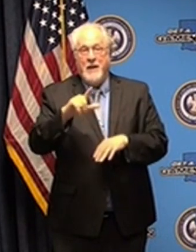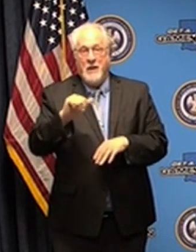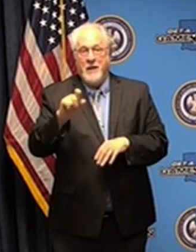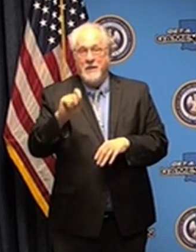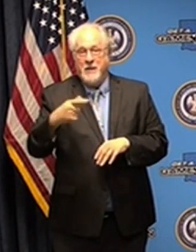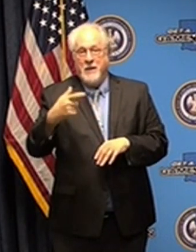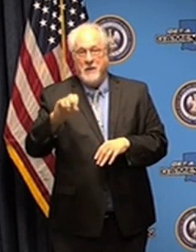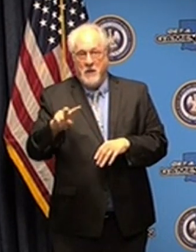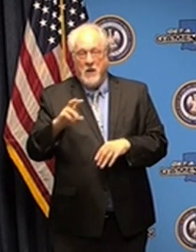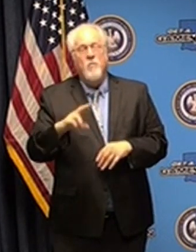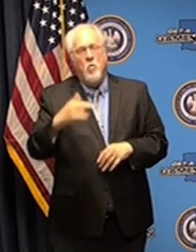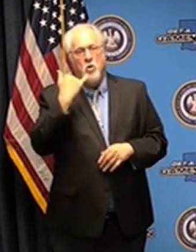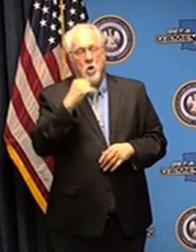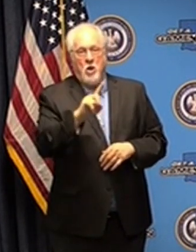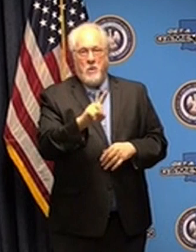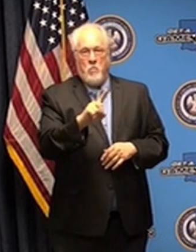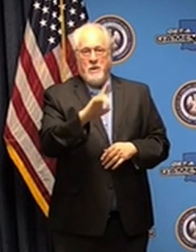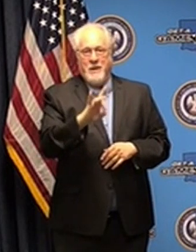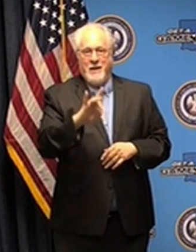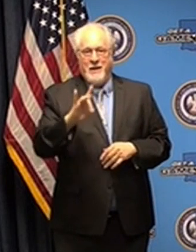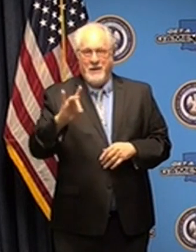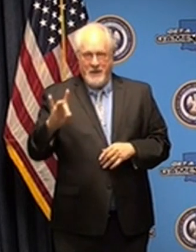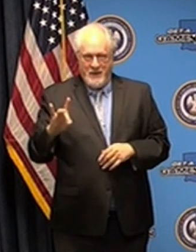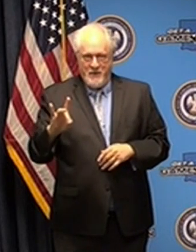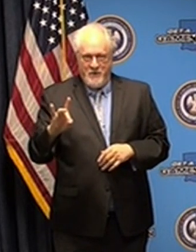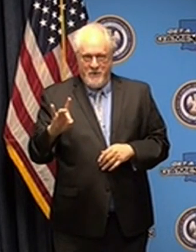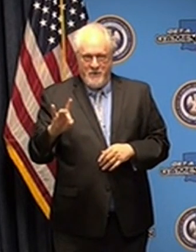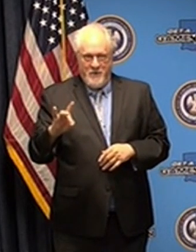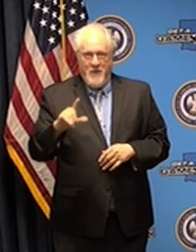lahelpu.dcfs@la.gov, or you can call